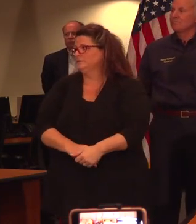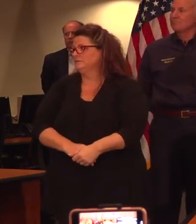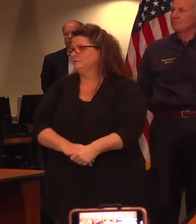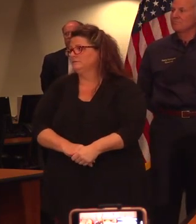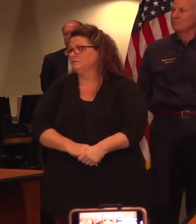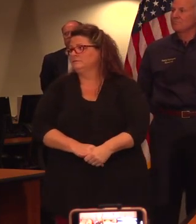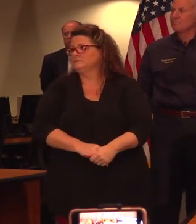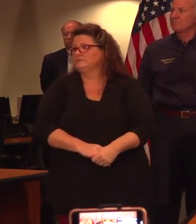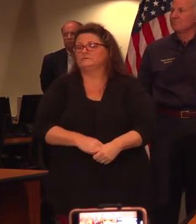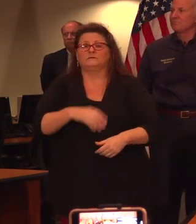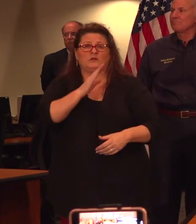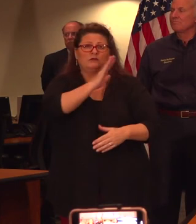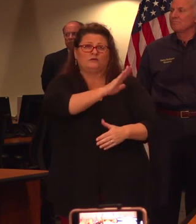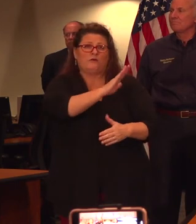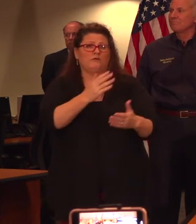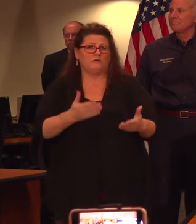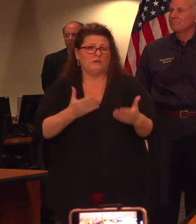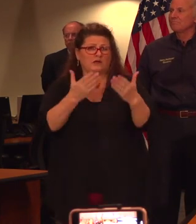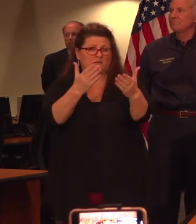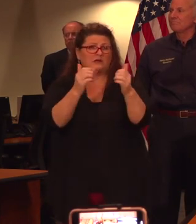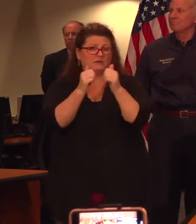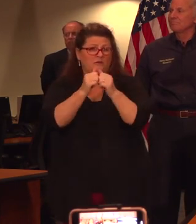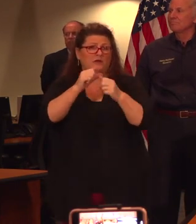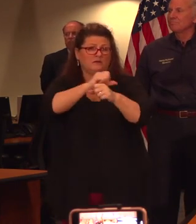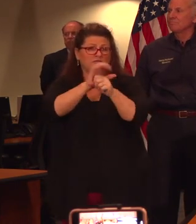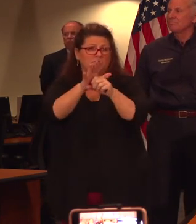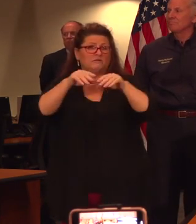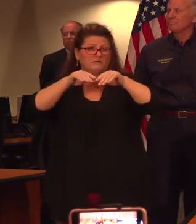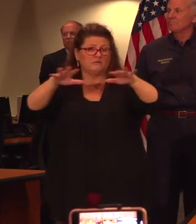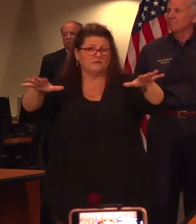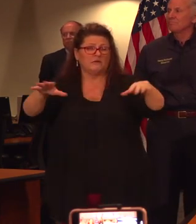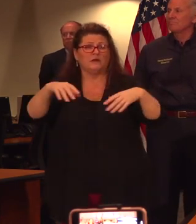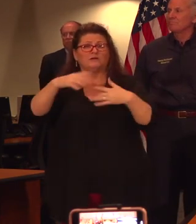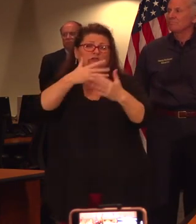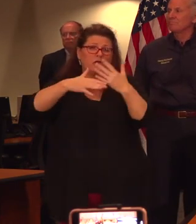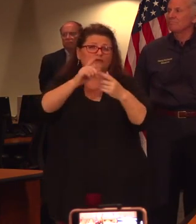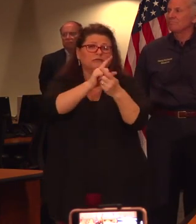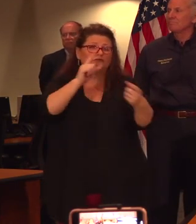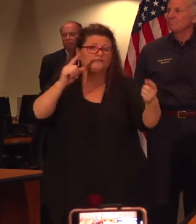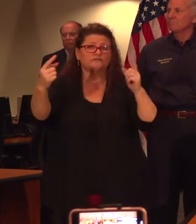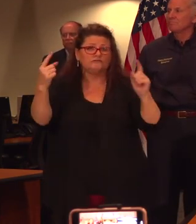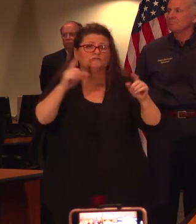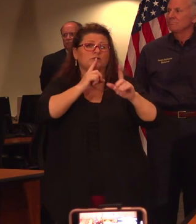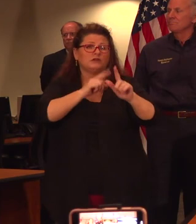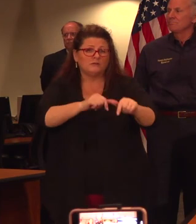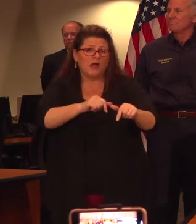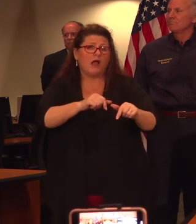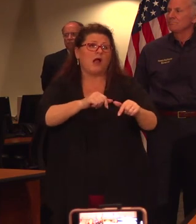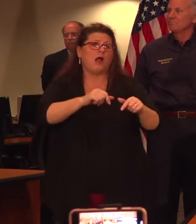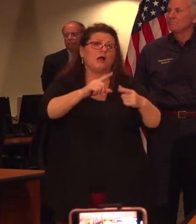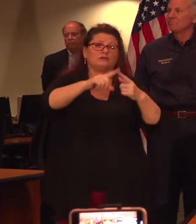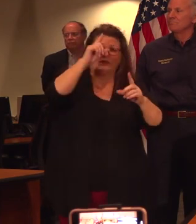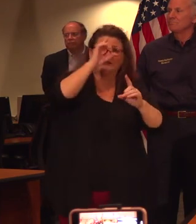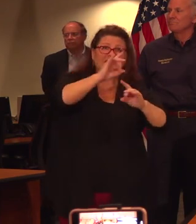keep some of those recommendations that y'all made with the COVID-19 response, social distancing, et cetera, and also respond to, of course, the